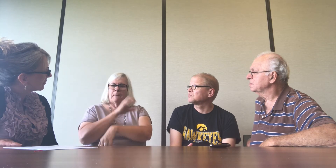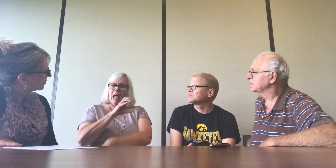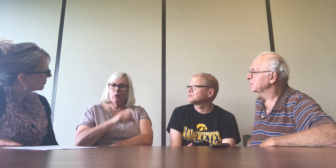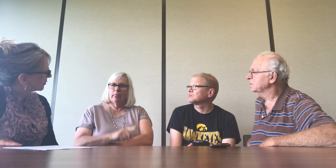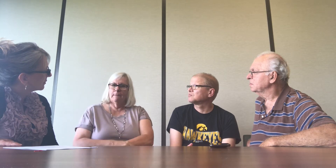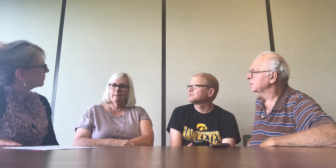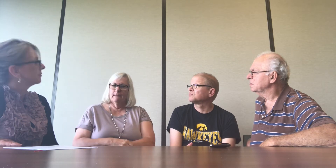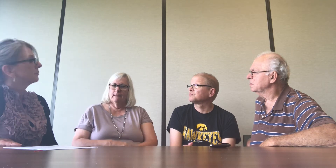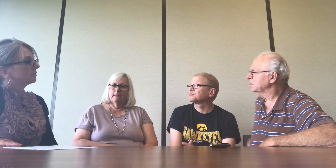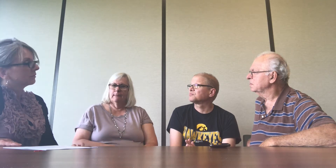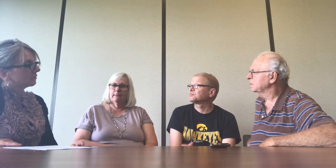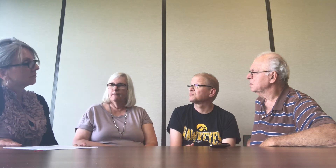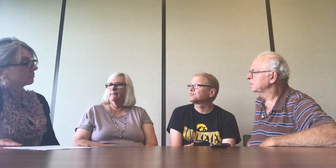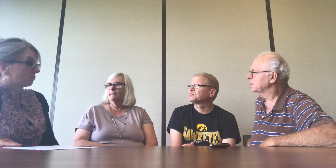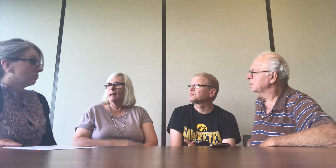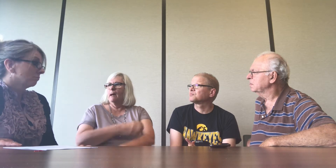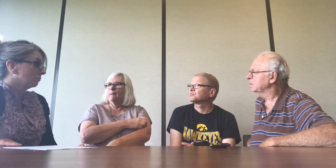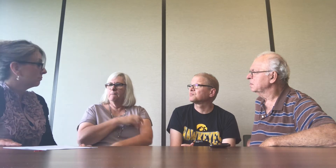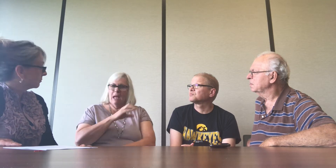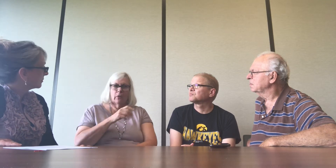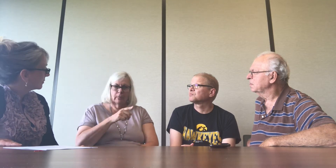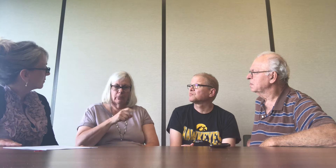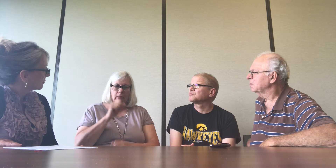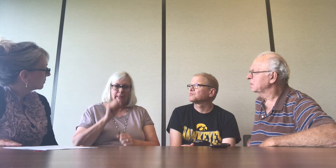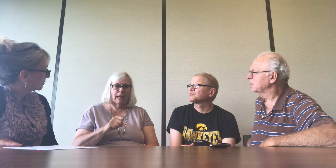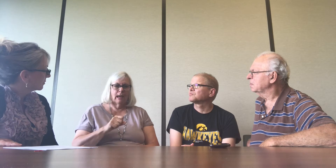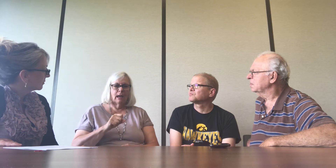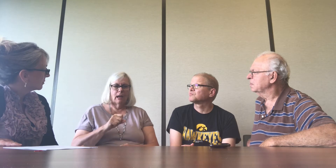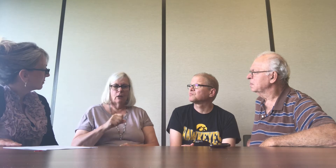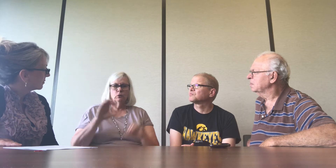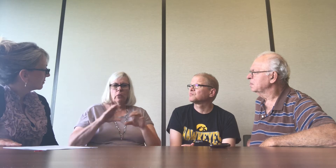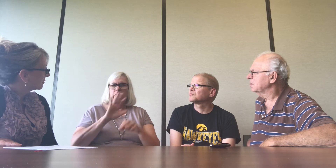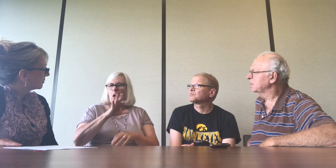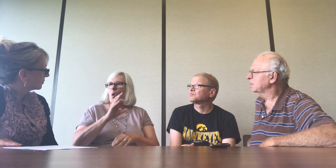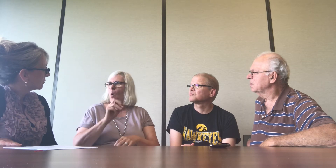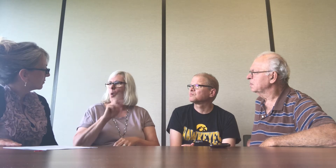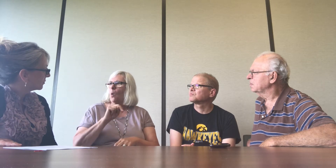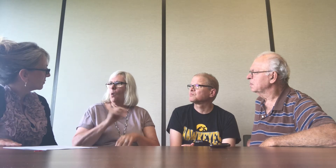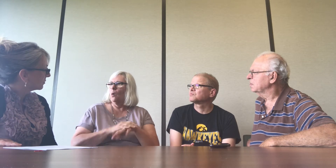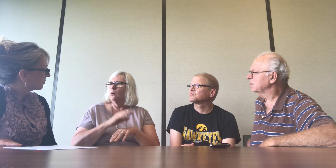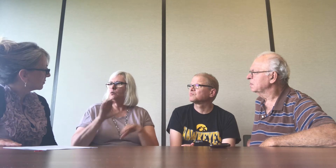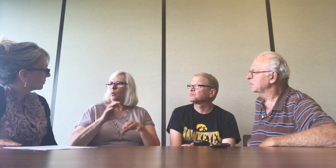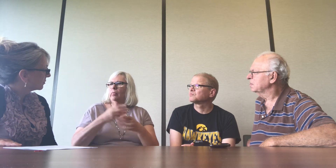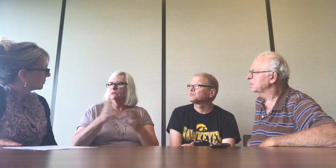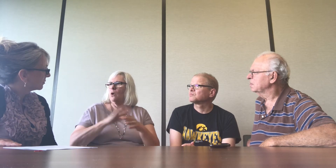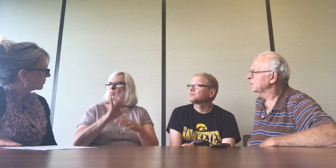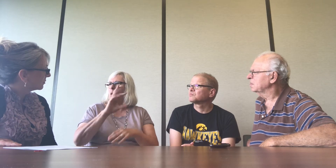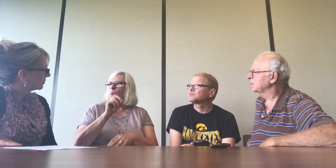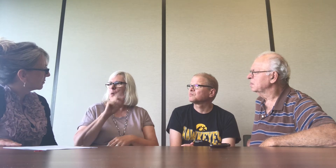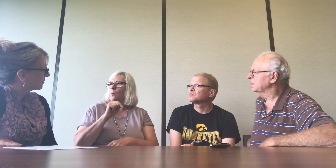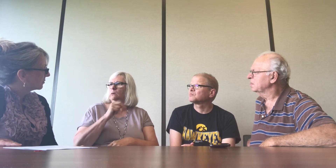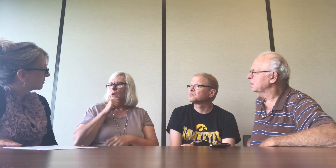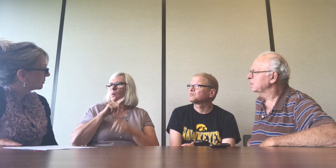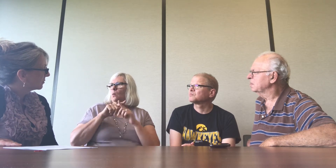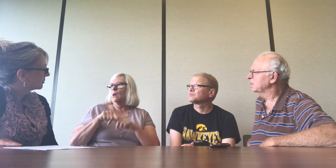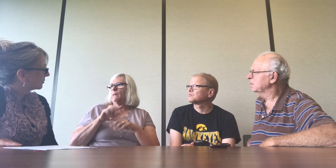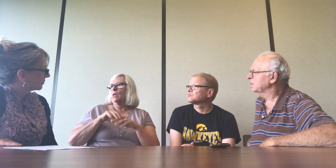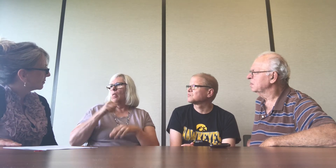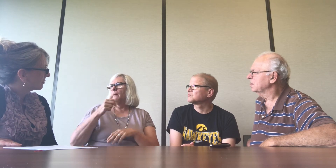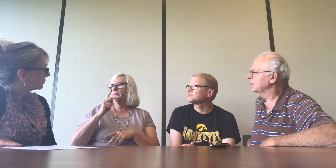Shirley, empowering them, that they can do things on their own. They don't have